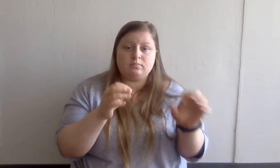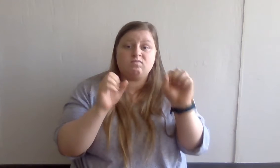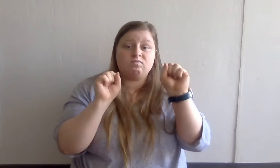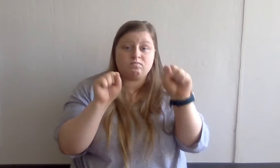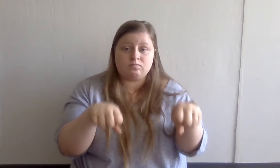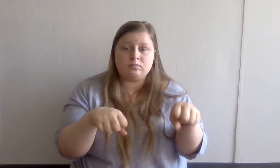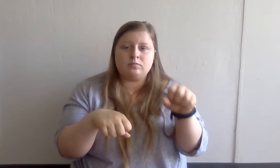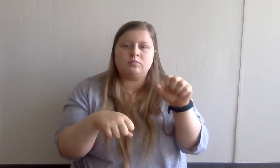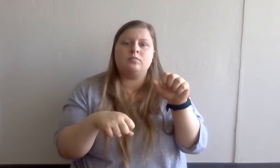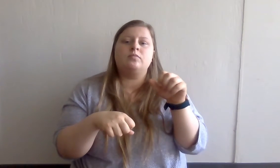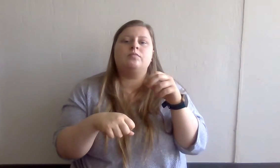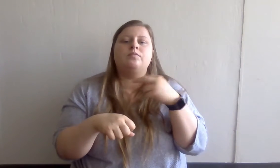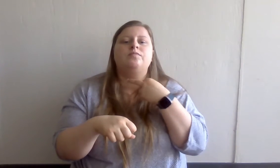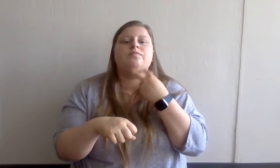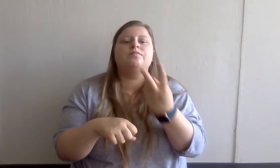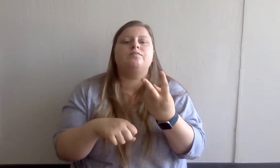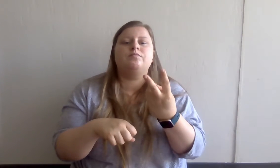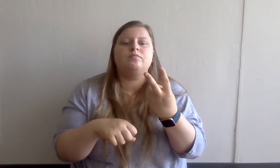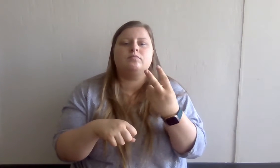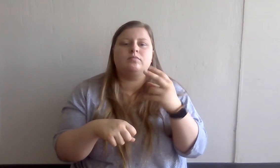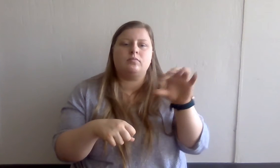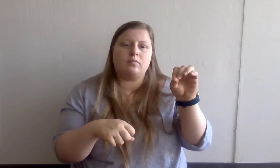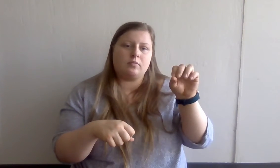They also use them to form a sentence.